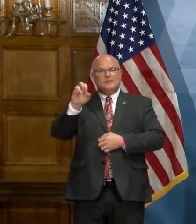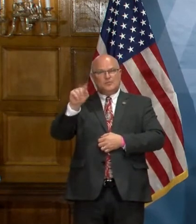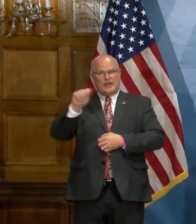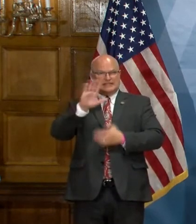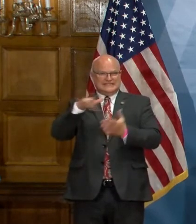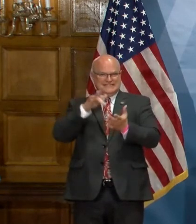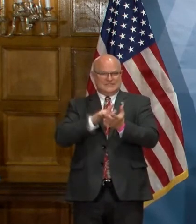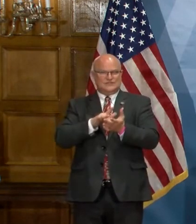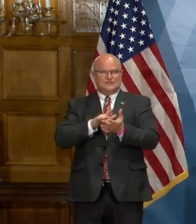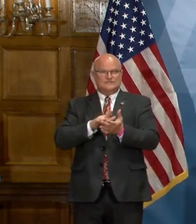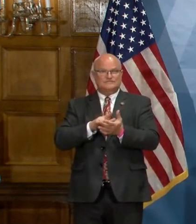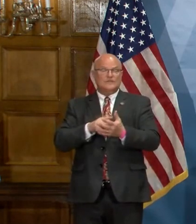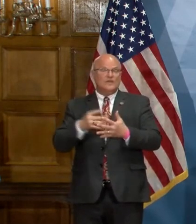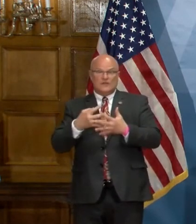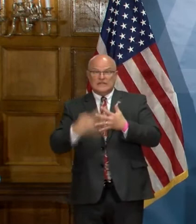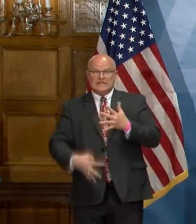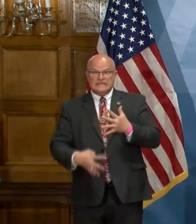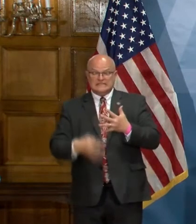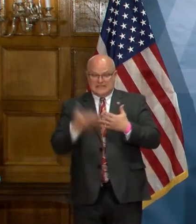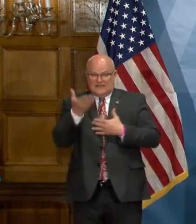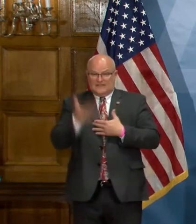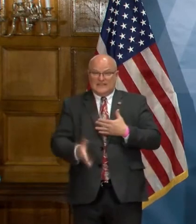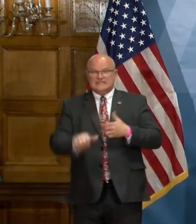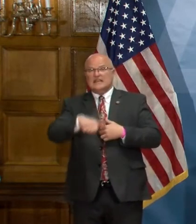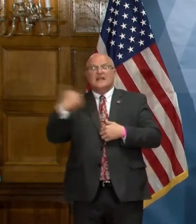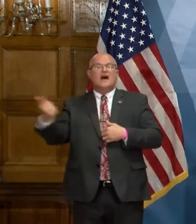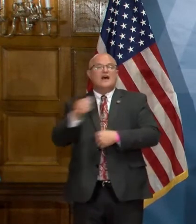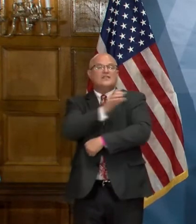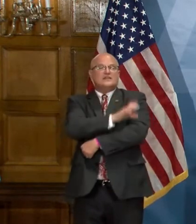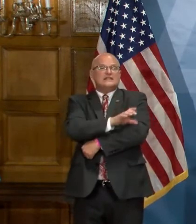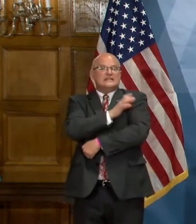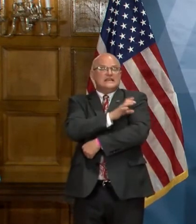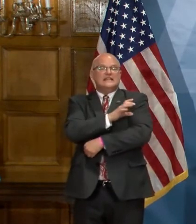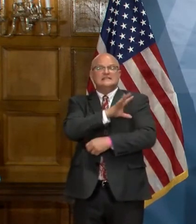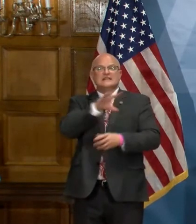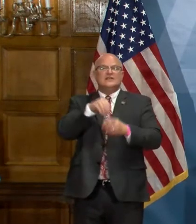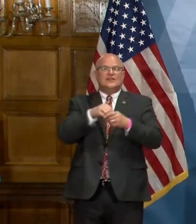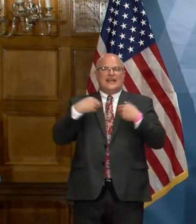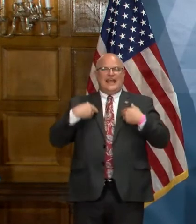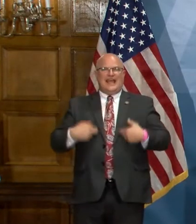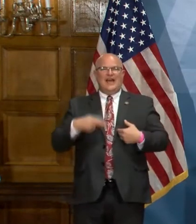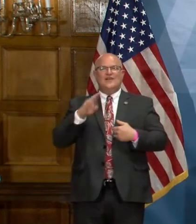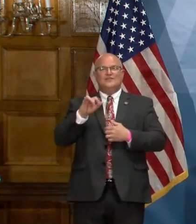Center. For a list of these and other health equity clinics, including